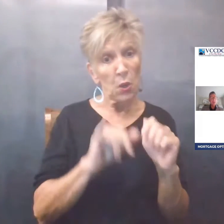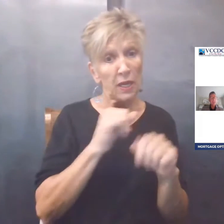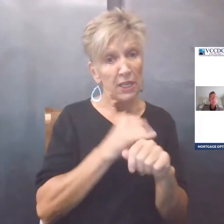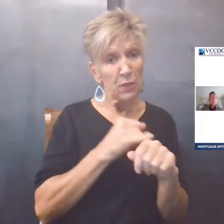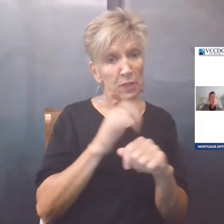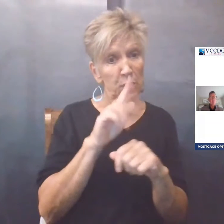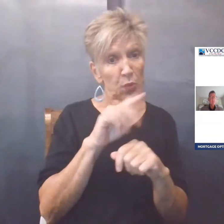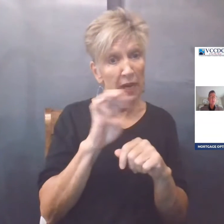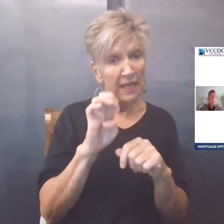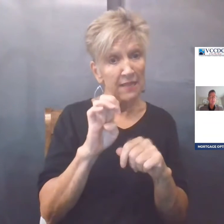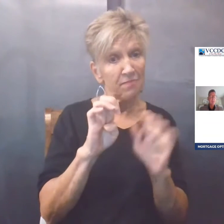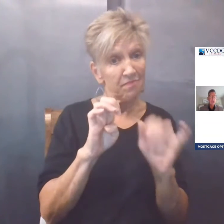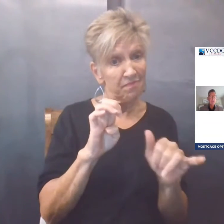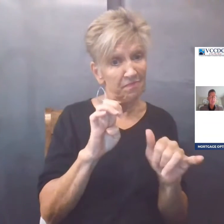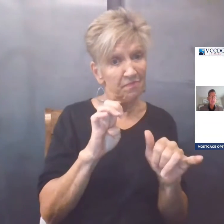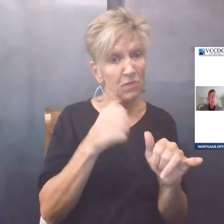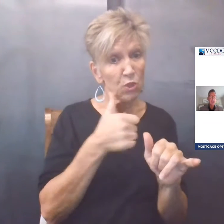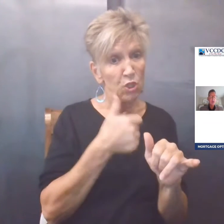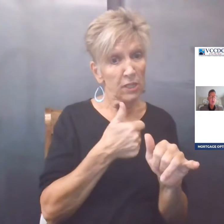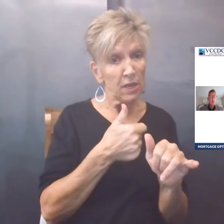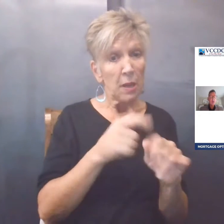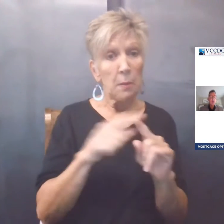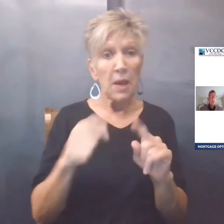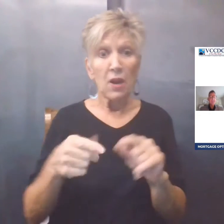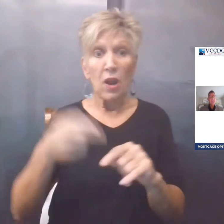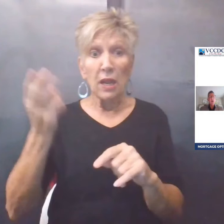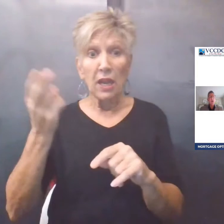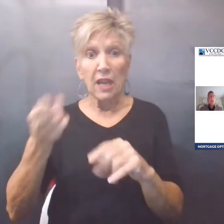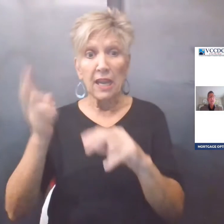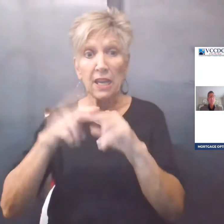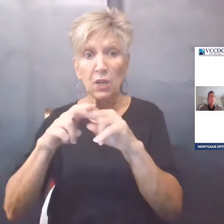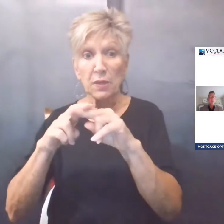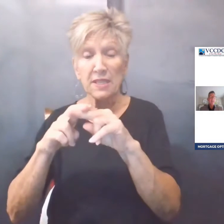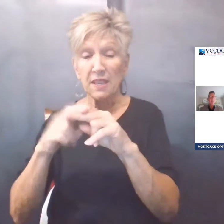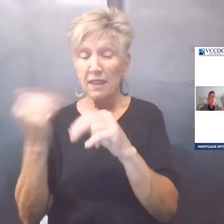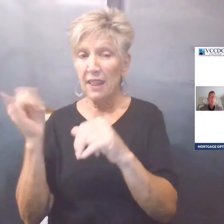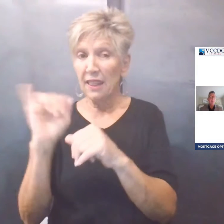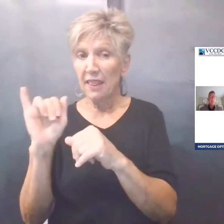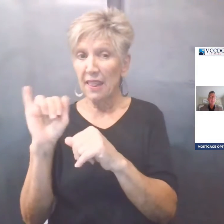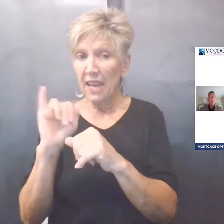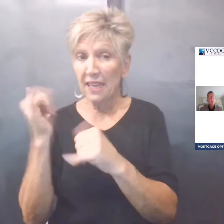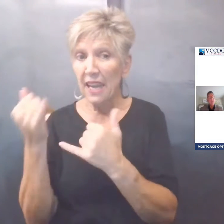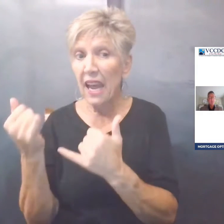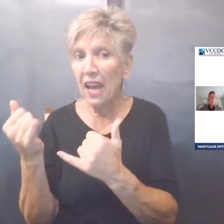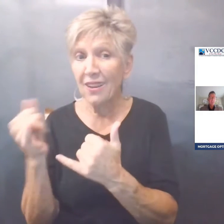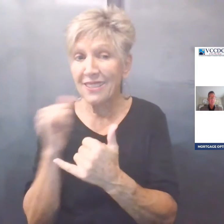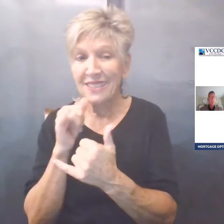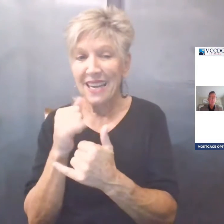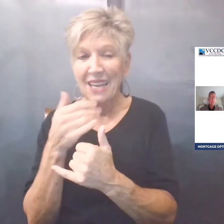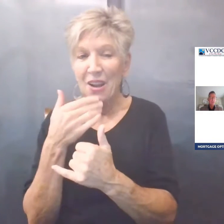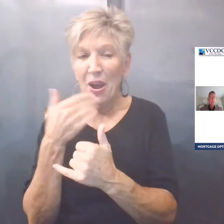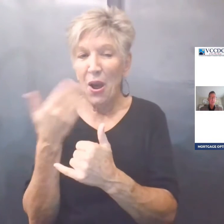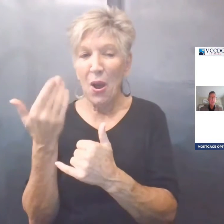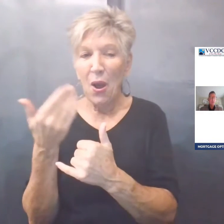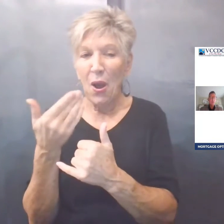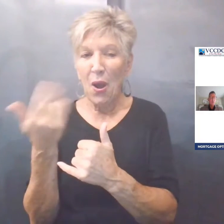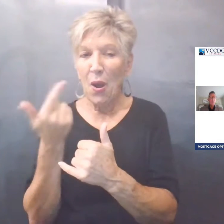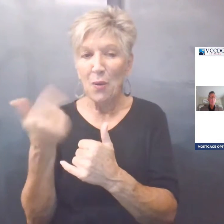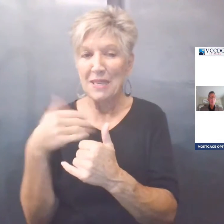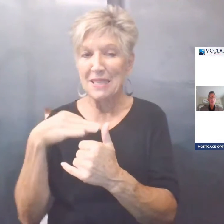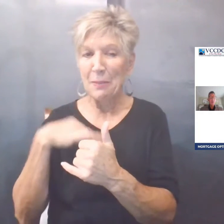but in a rising interest rate market like we have right now, it's not as beneficial. So you'd have to really sort of